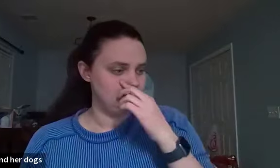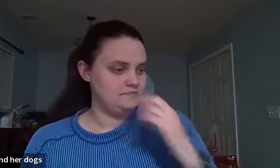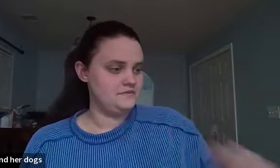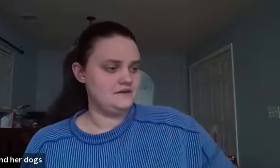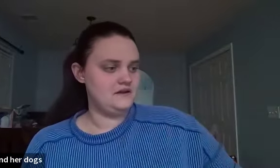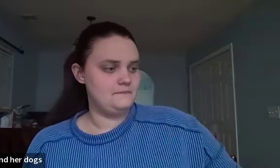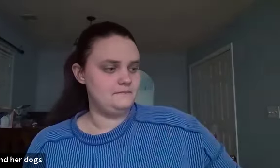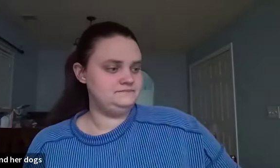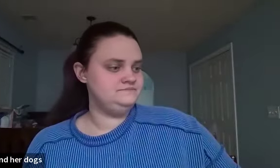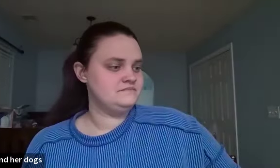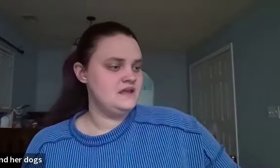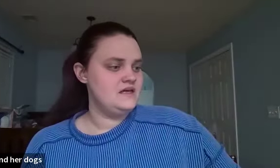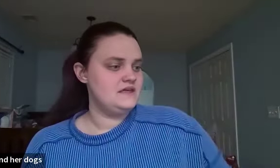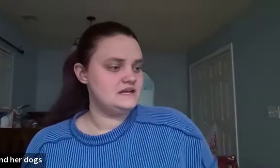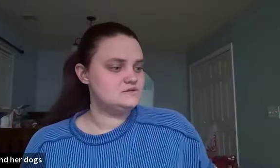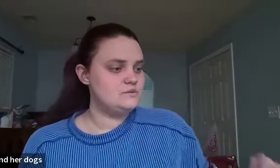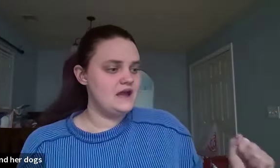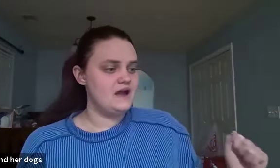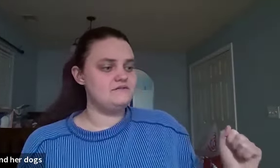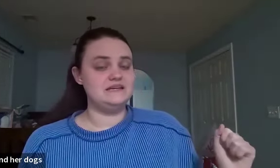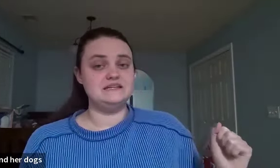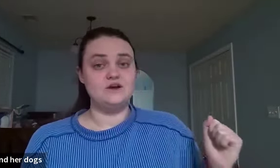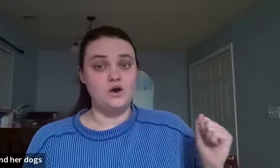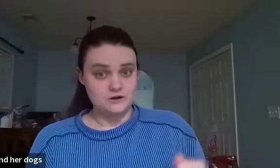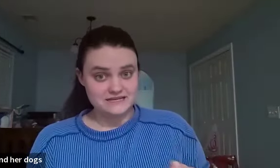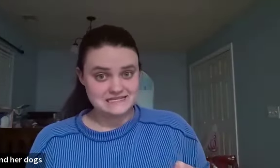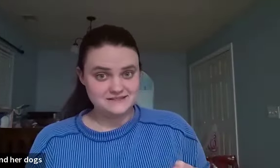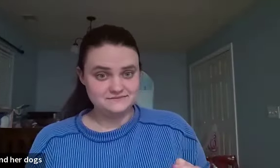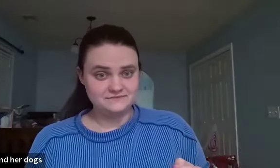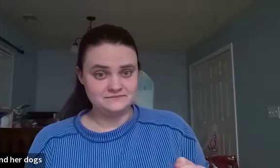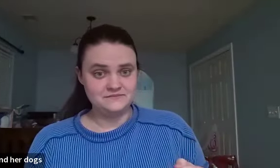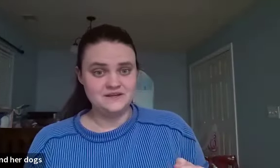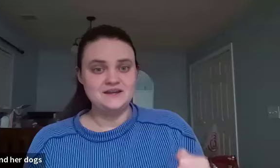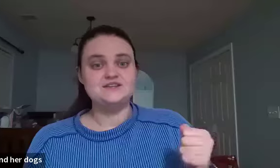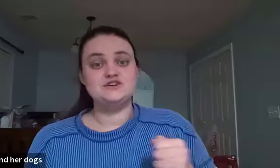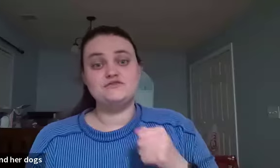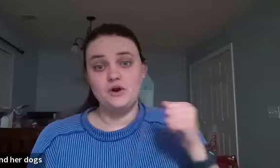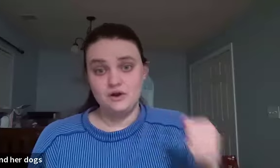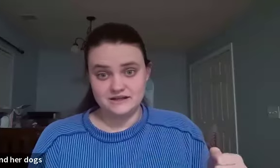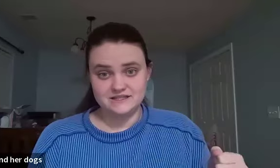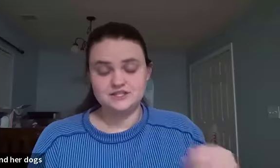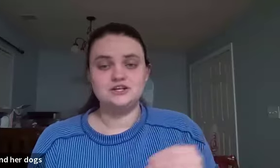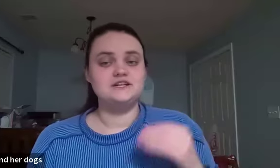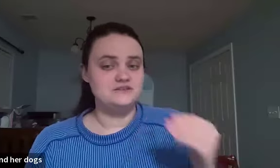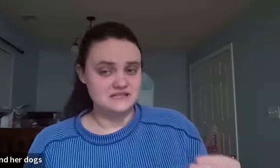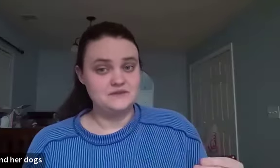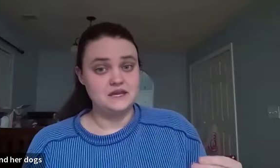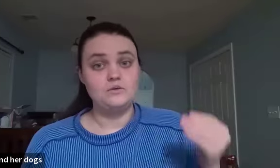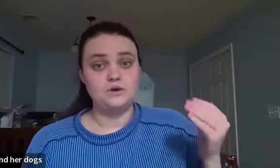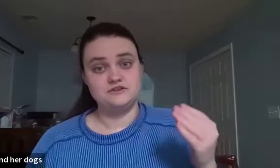Good. Okay. The next one we have is artist. So for artist, you're going to do the same thing. We're going to